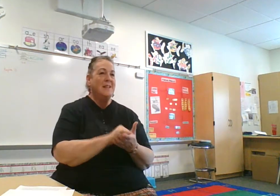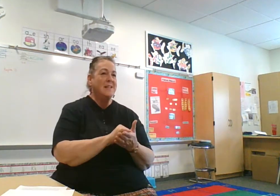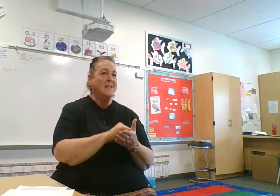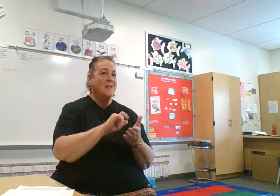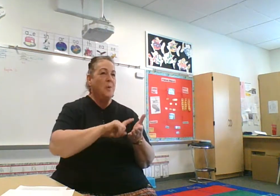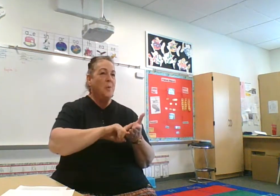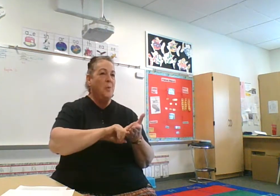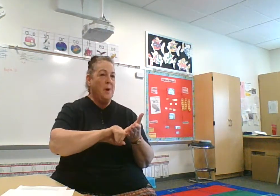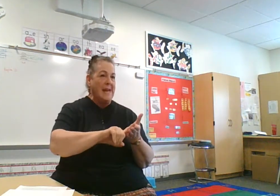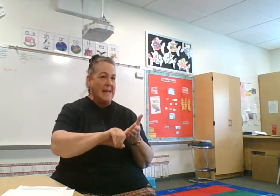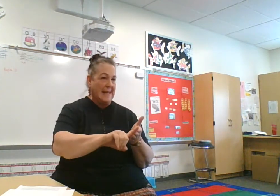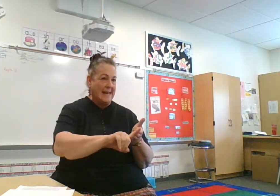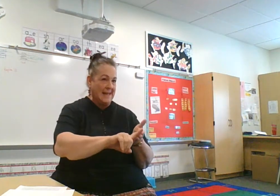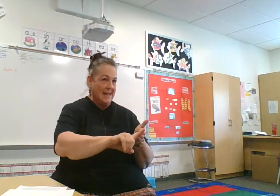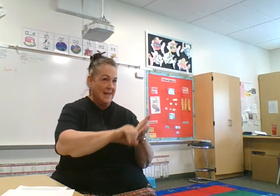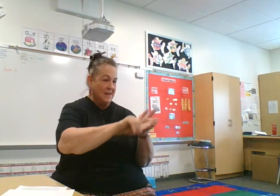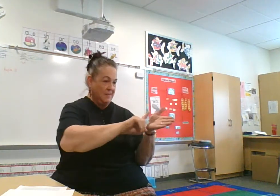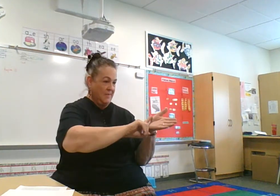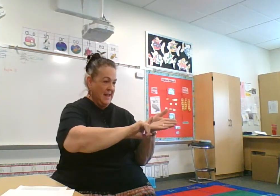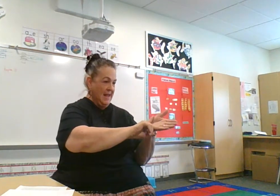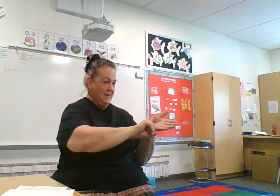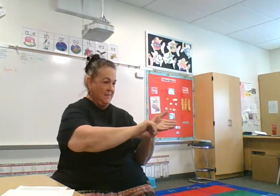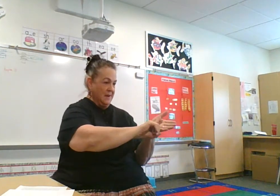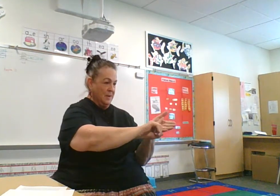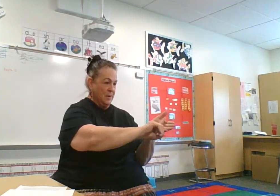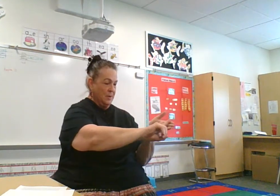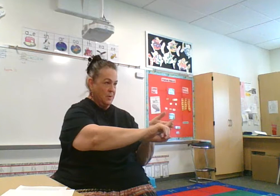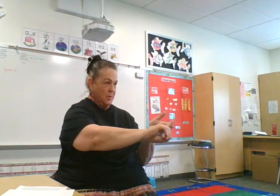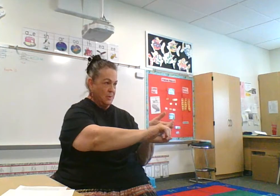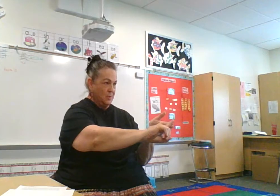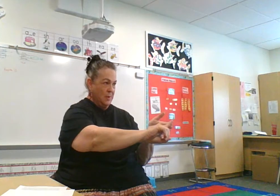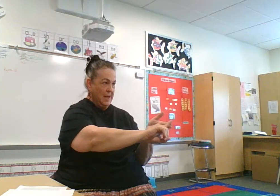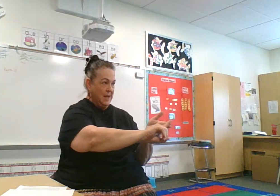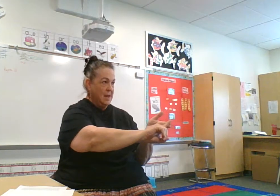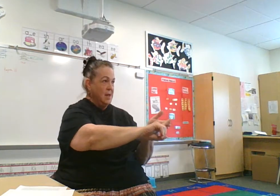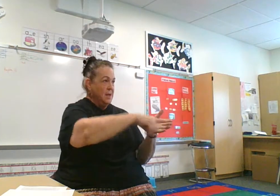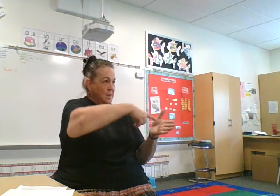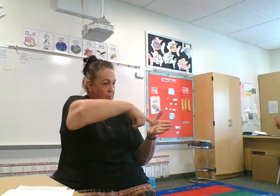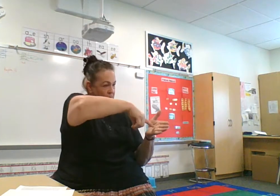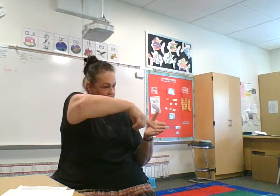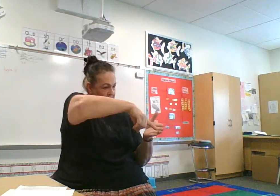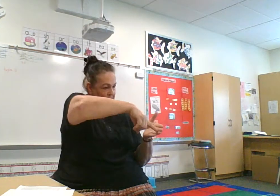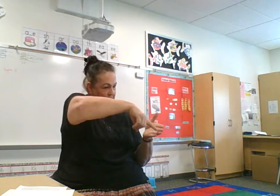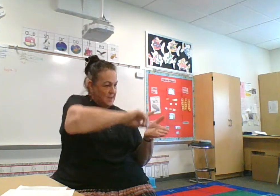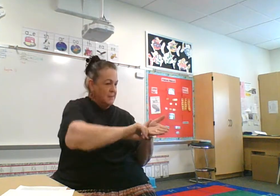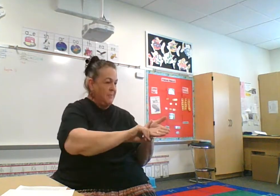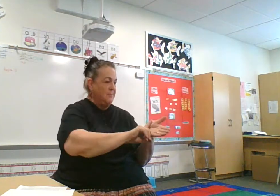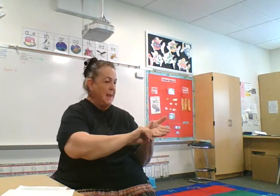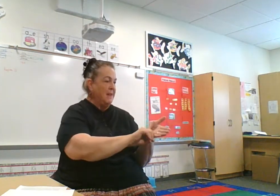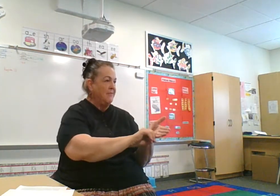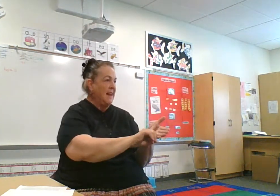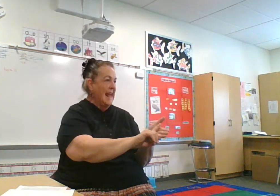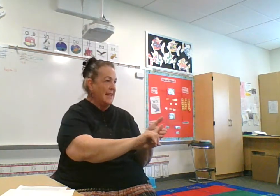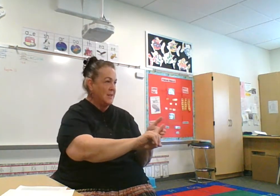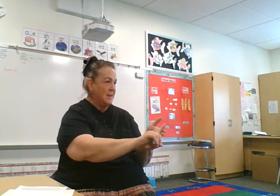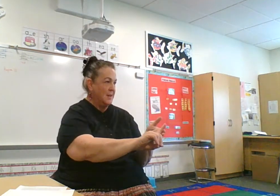This week, flat finger going across, week. Now don't do it this, make it flat.